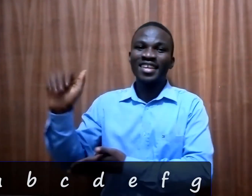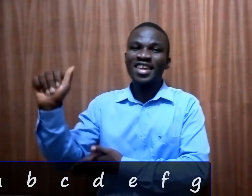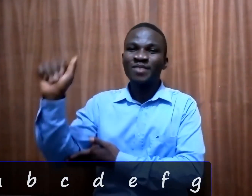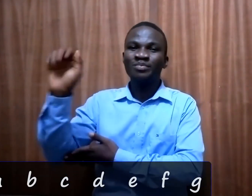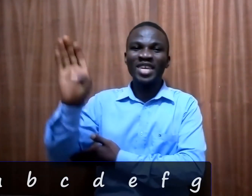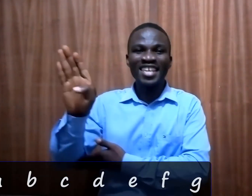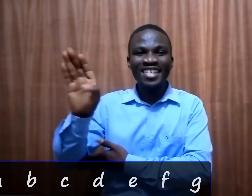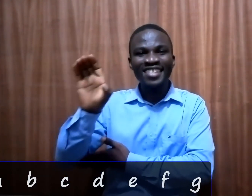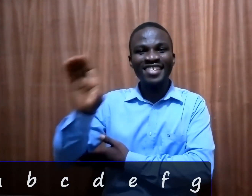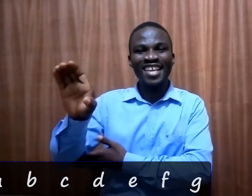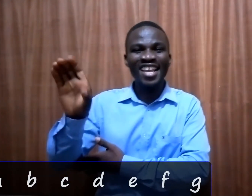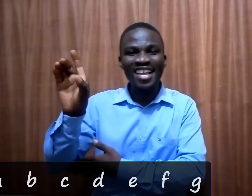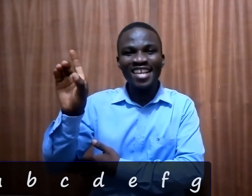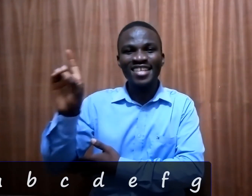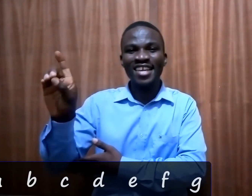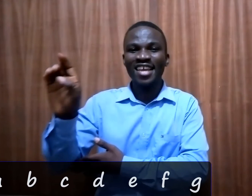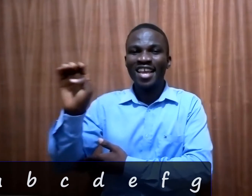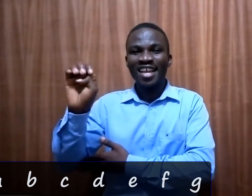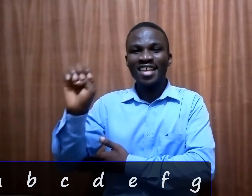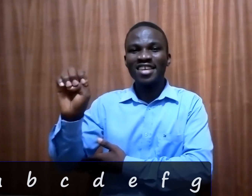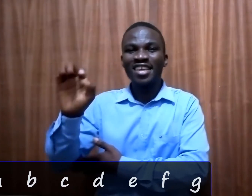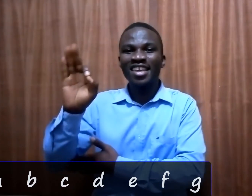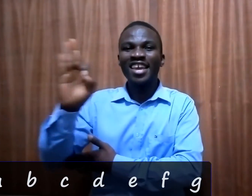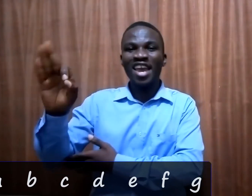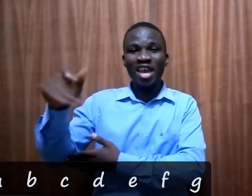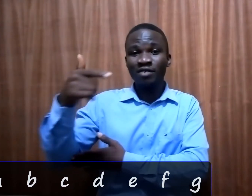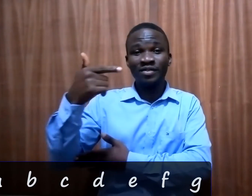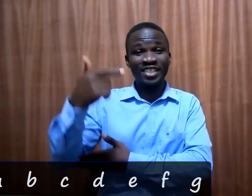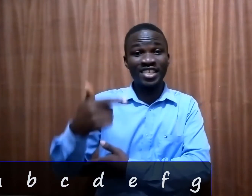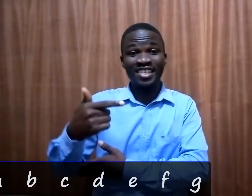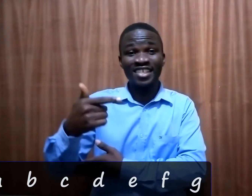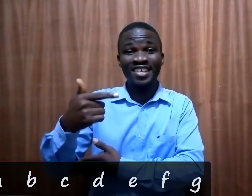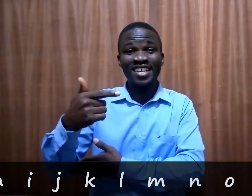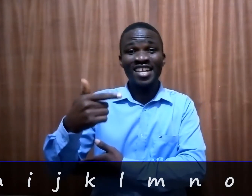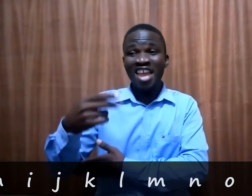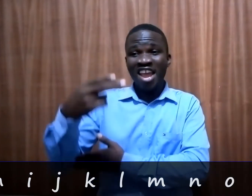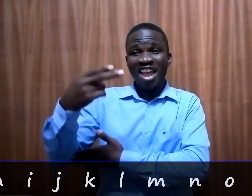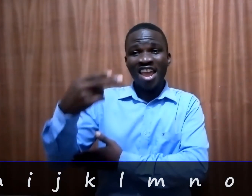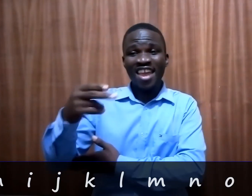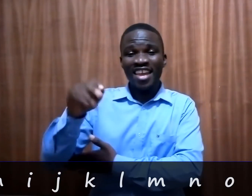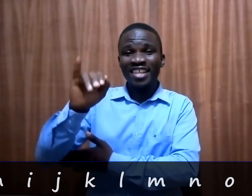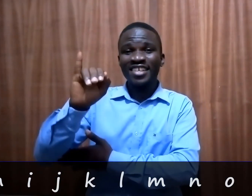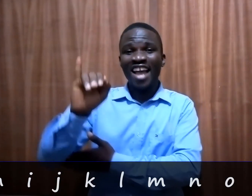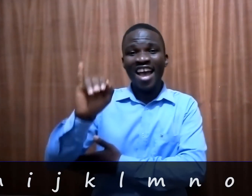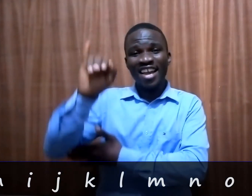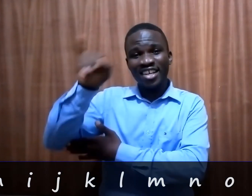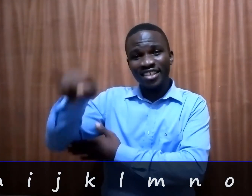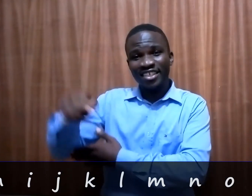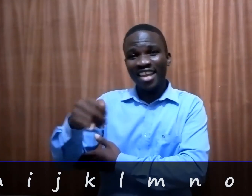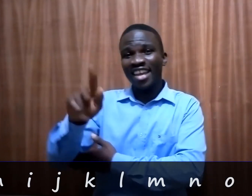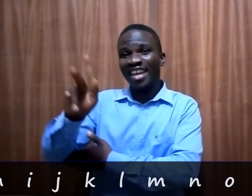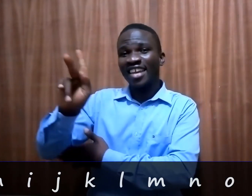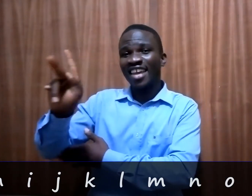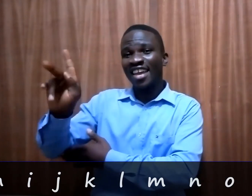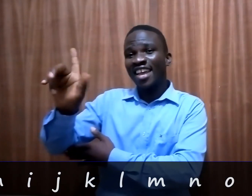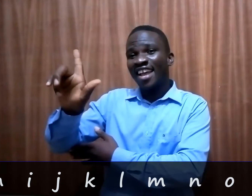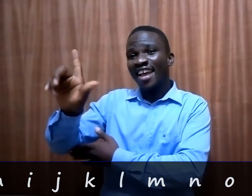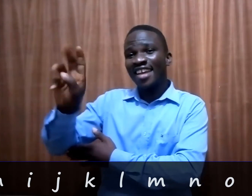A, B, C, D, E, F, G, H, I, J, K, L,